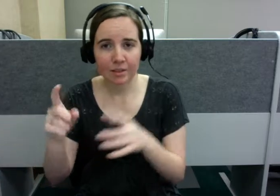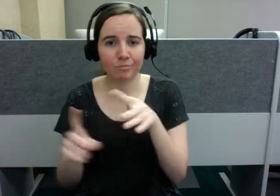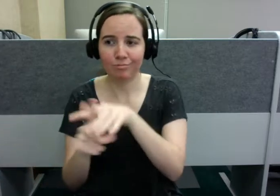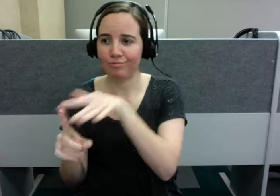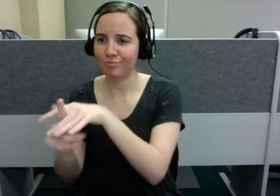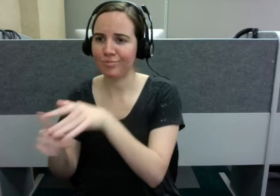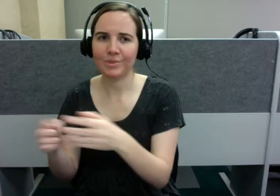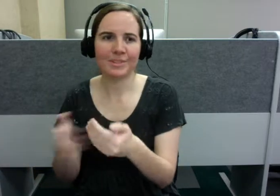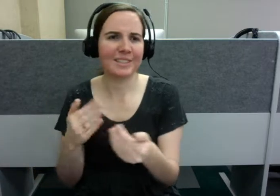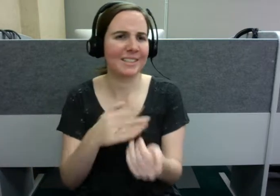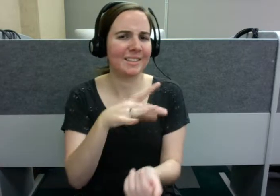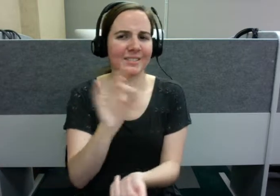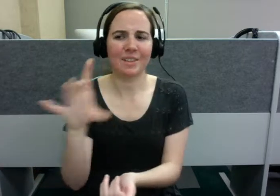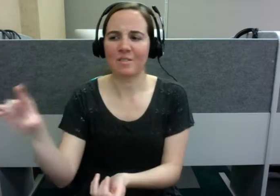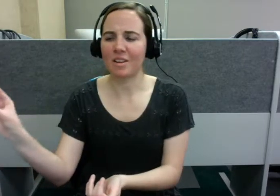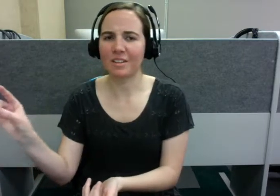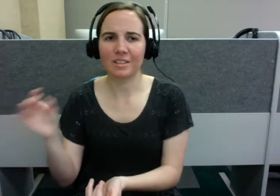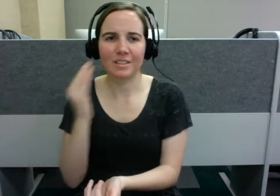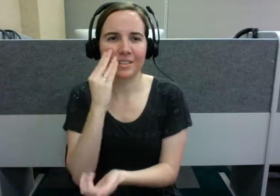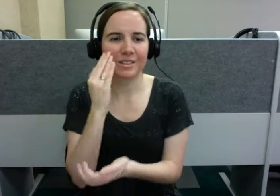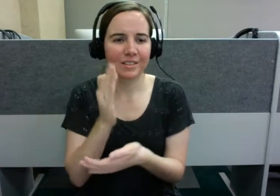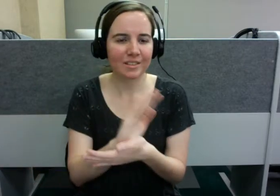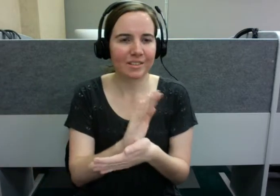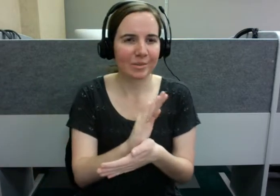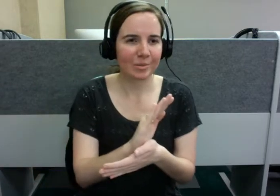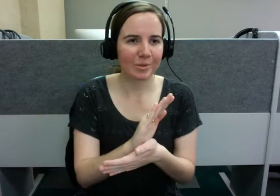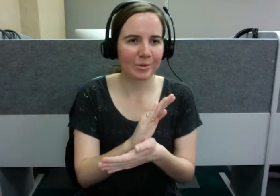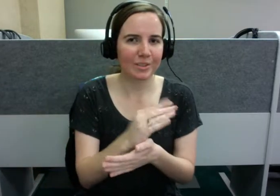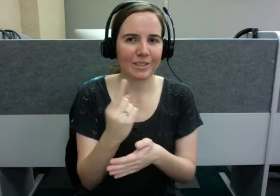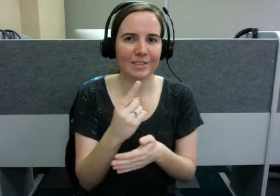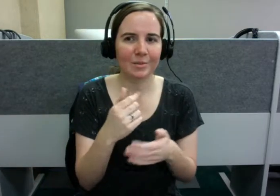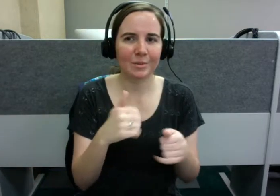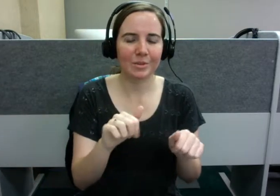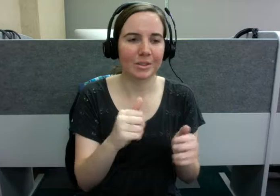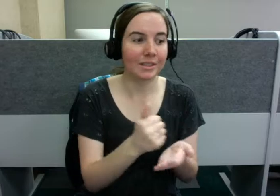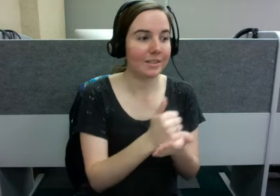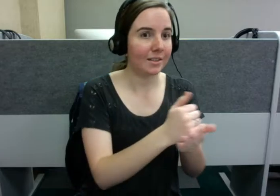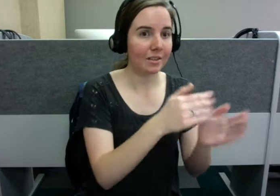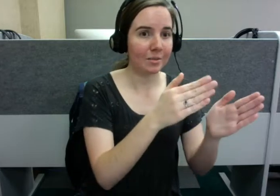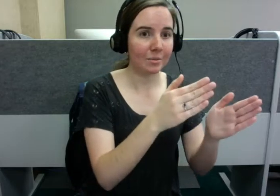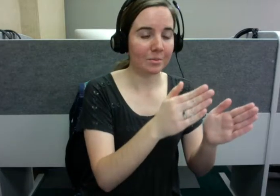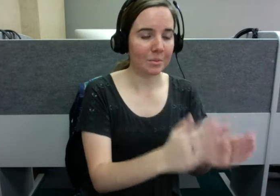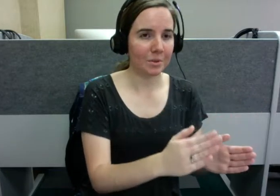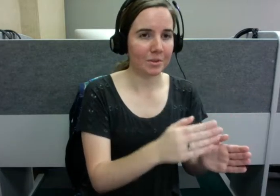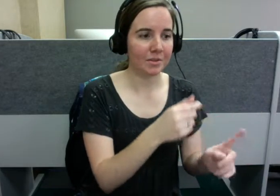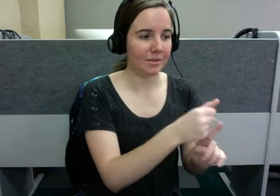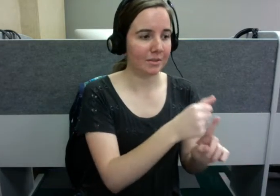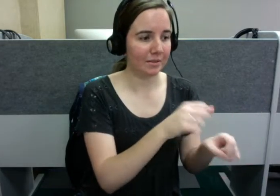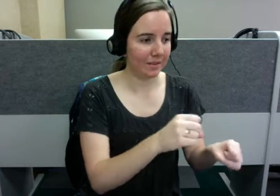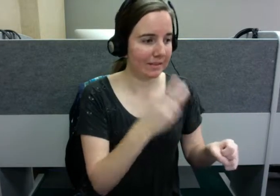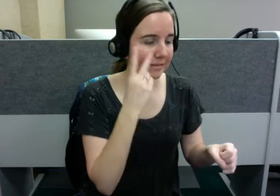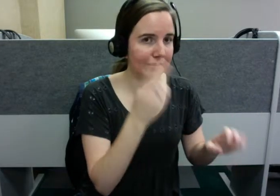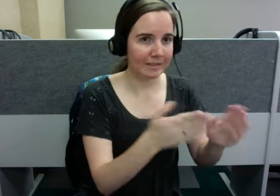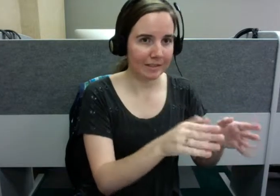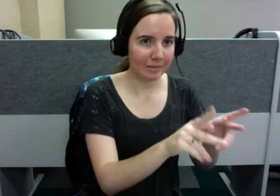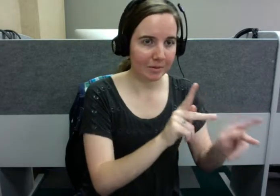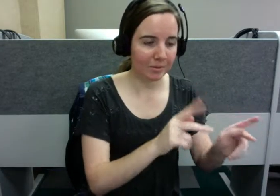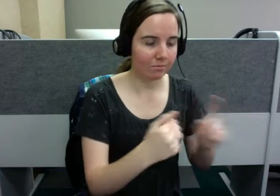in The Sixth Sense, right? He spends the whole movie trying to help the little kid who sees dead people, and then boom, oh, I'm dead, peripeteia.